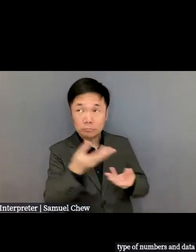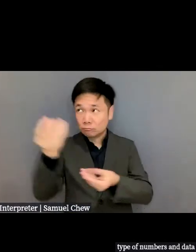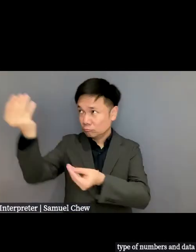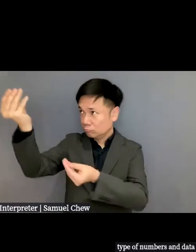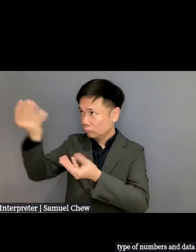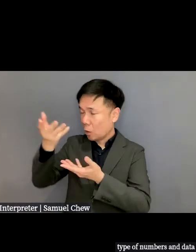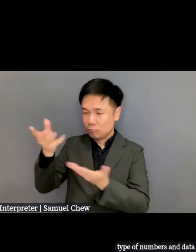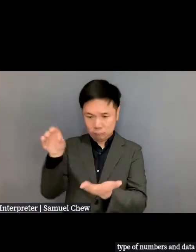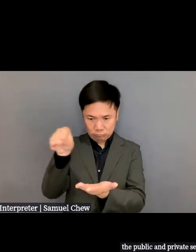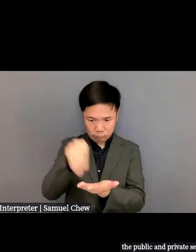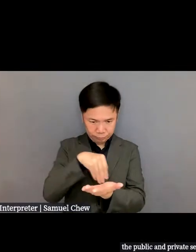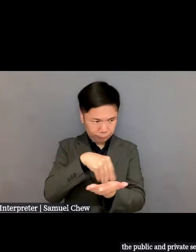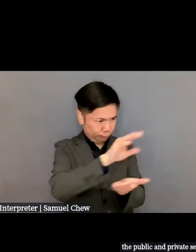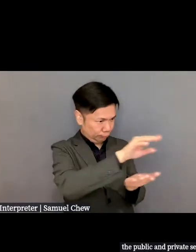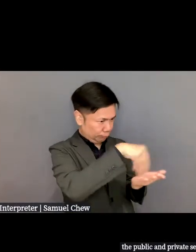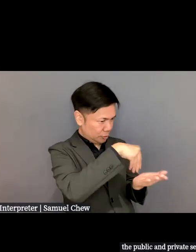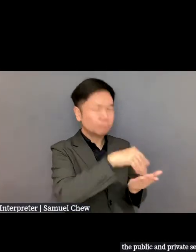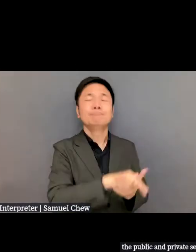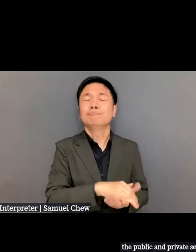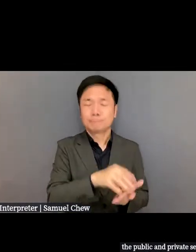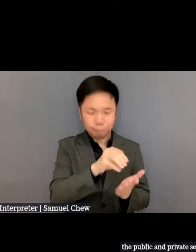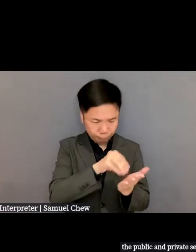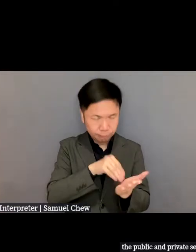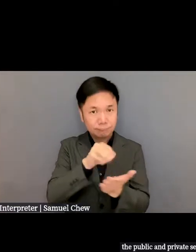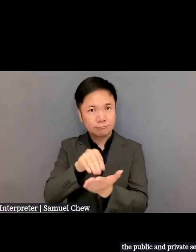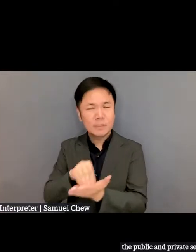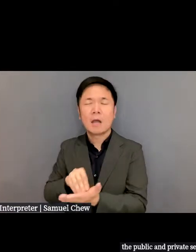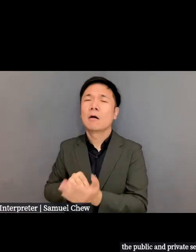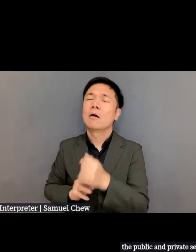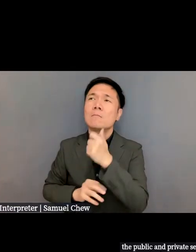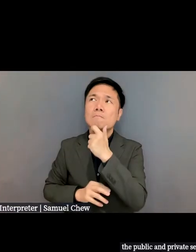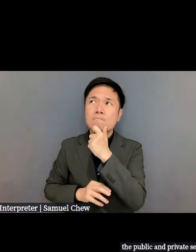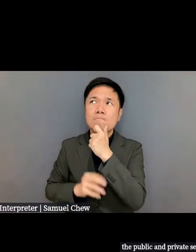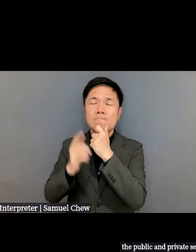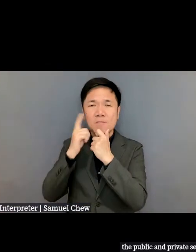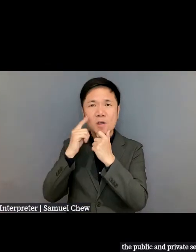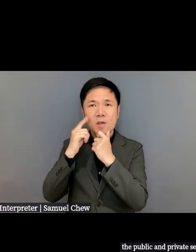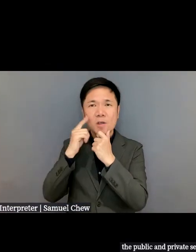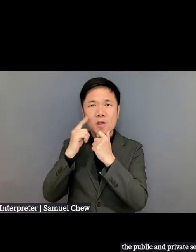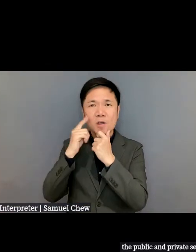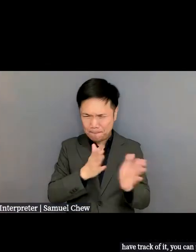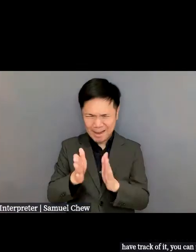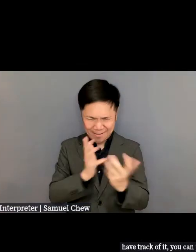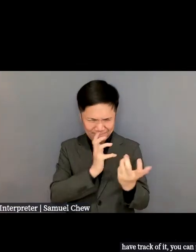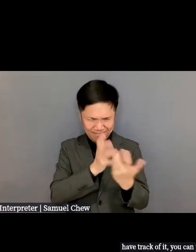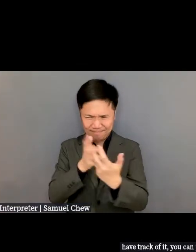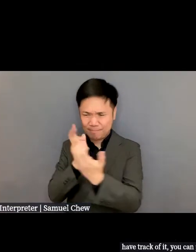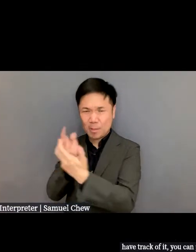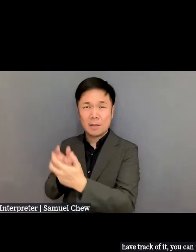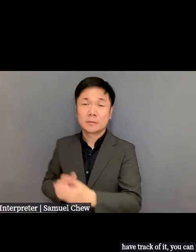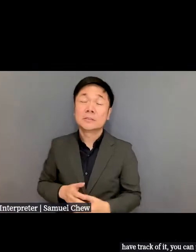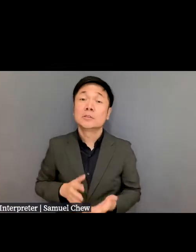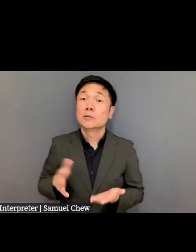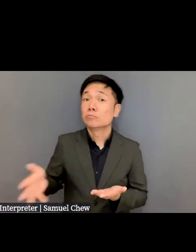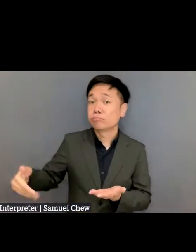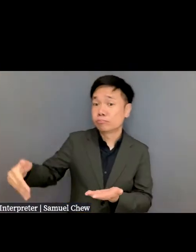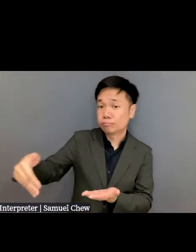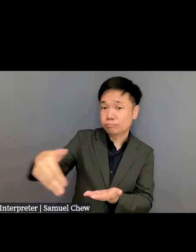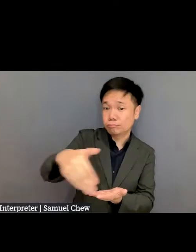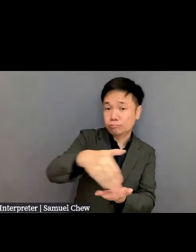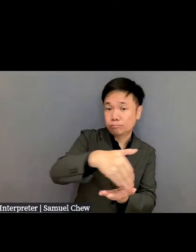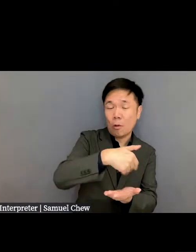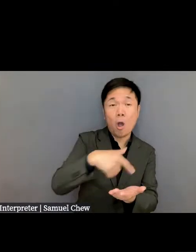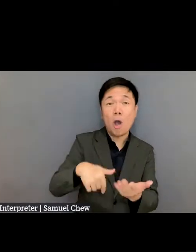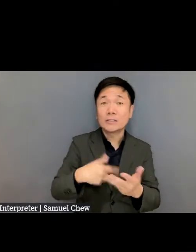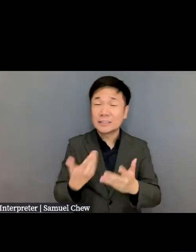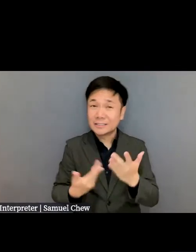you have track of it, you can pursue effectiveness. Because it's not only getting the data, it's not only talking to somebody about it, it's